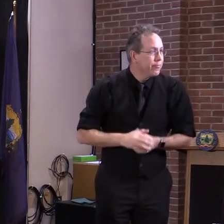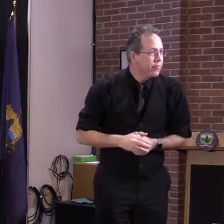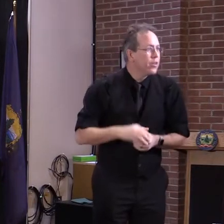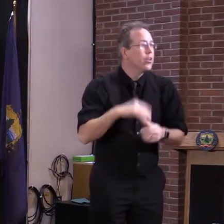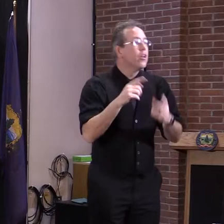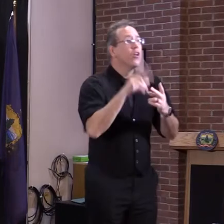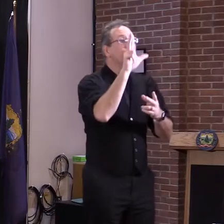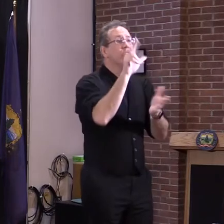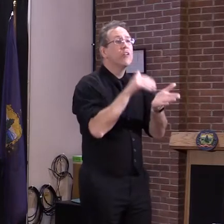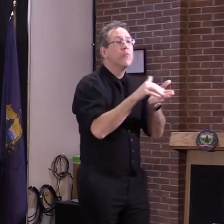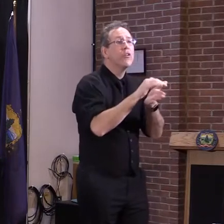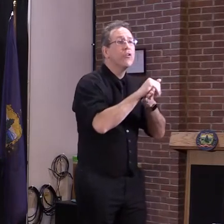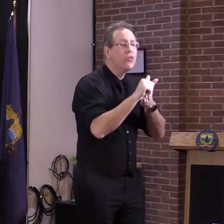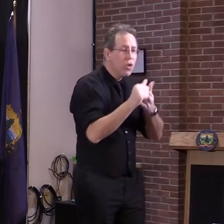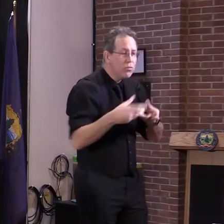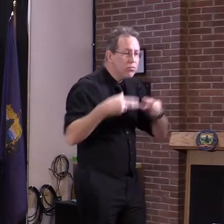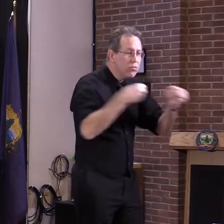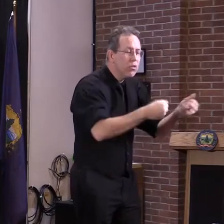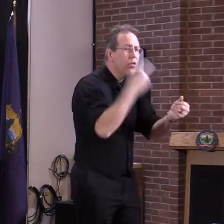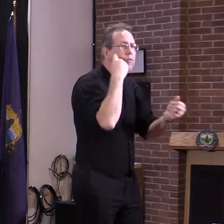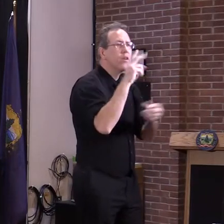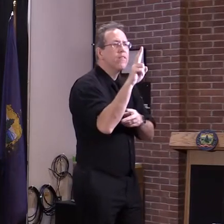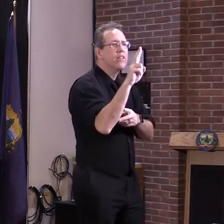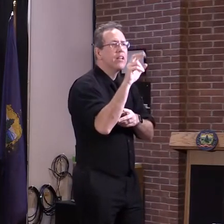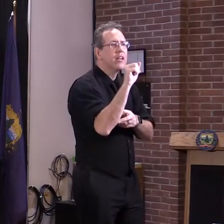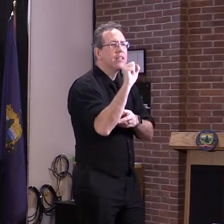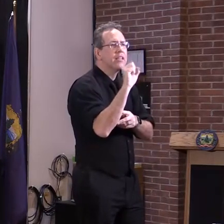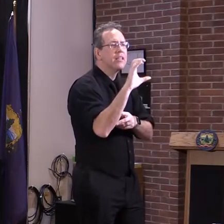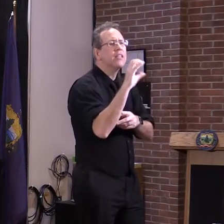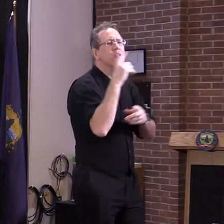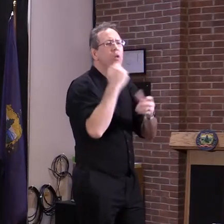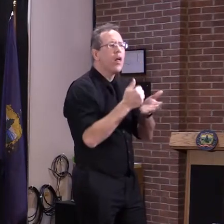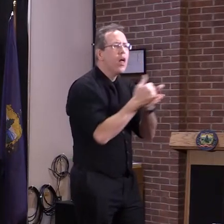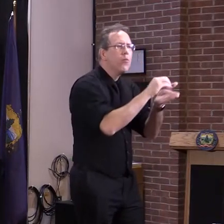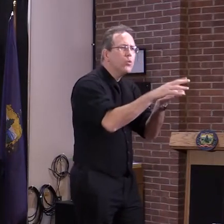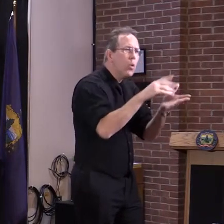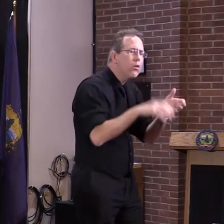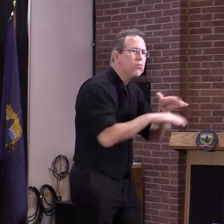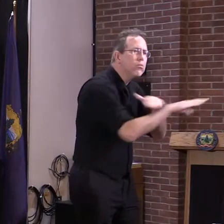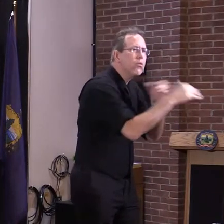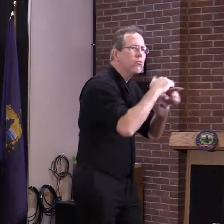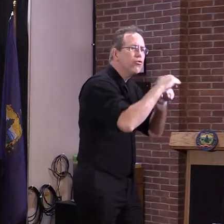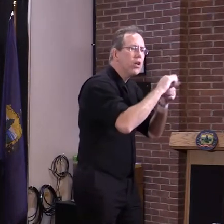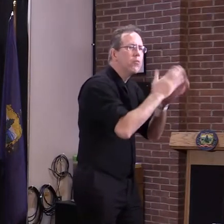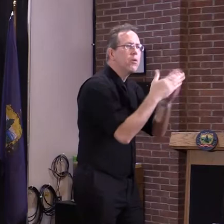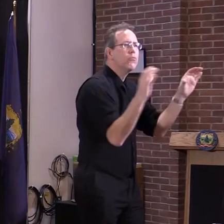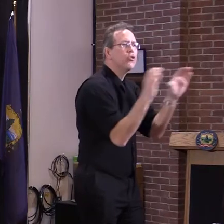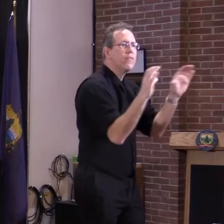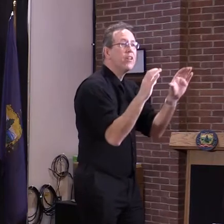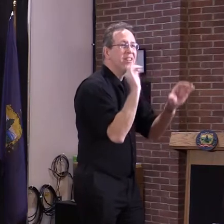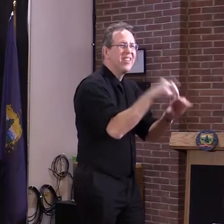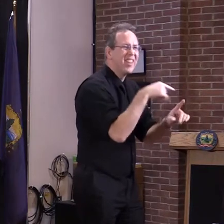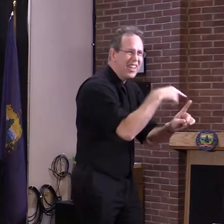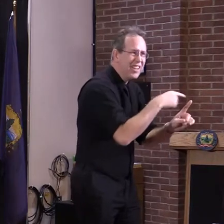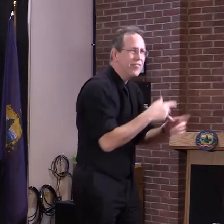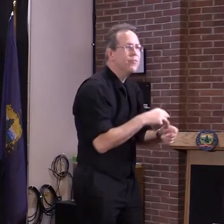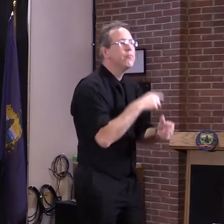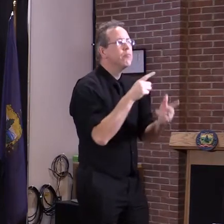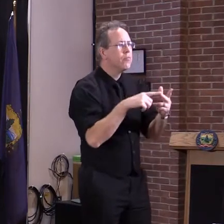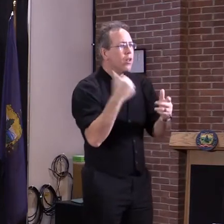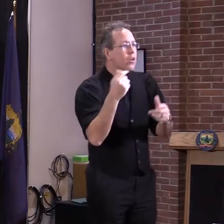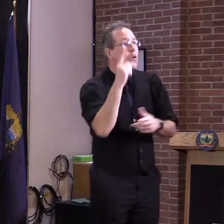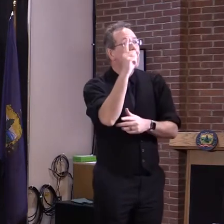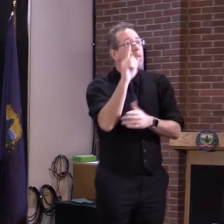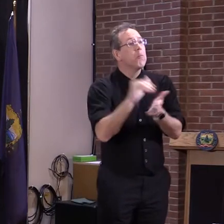those who want to enroll in a training or certification program. Another $1 million would go to a pilot program for equipment